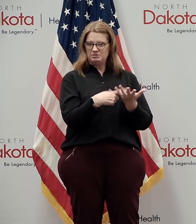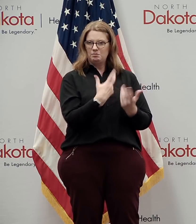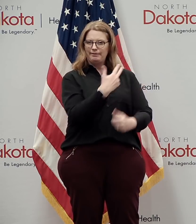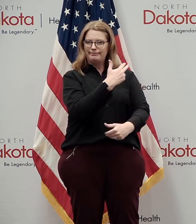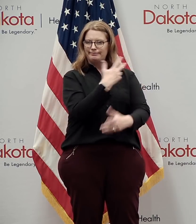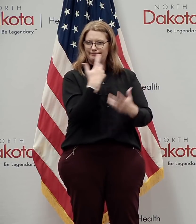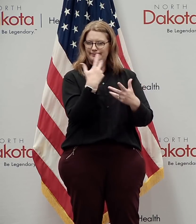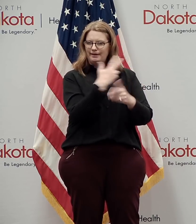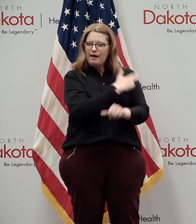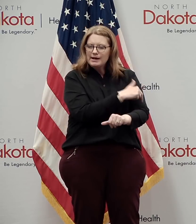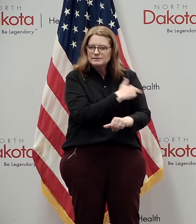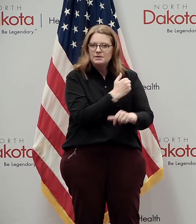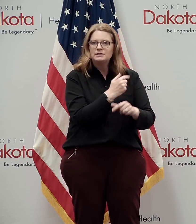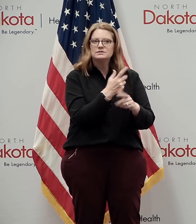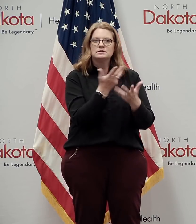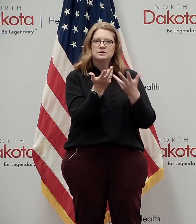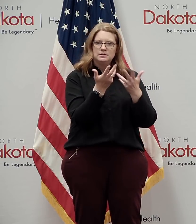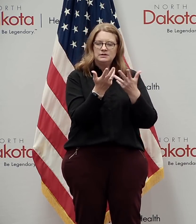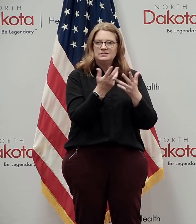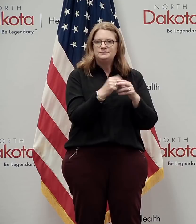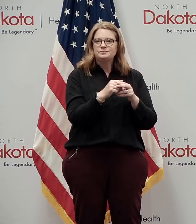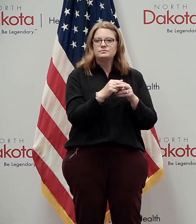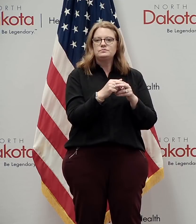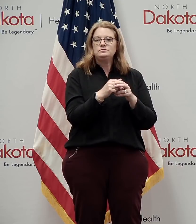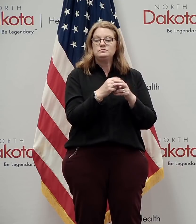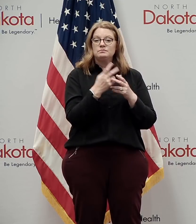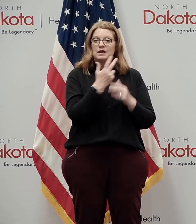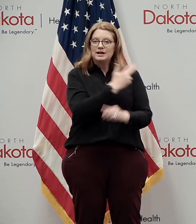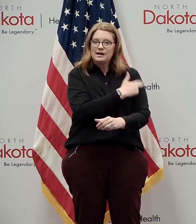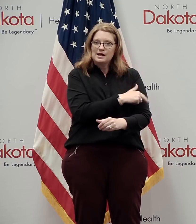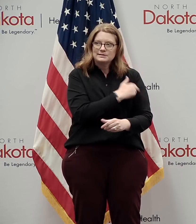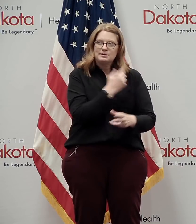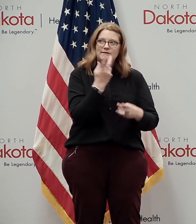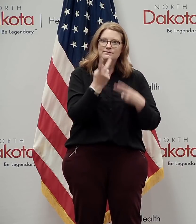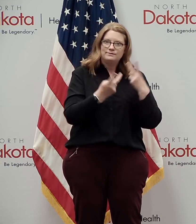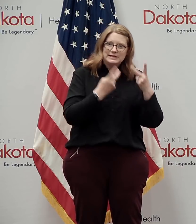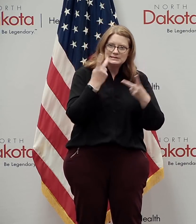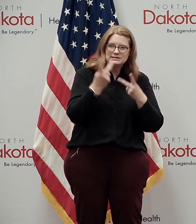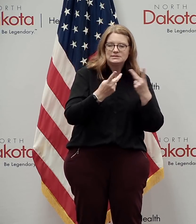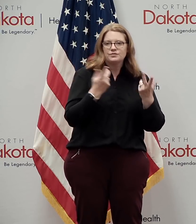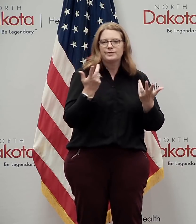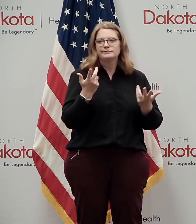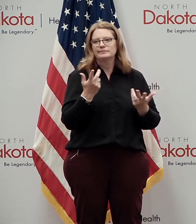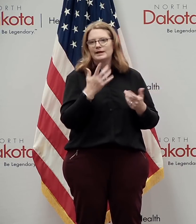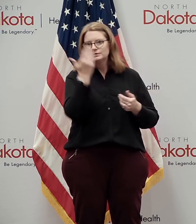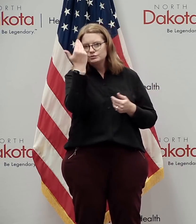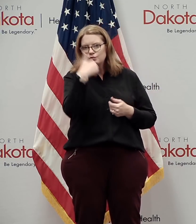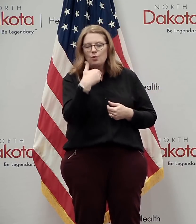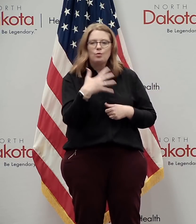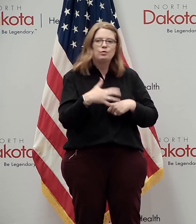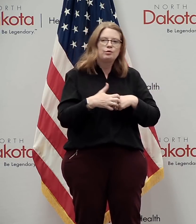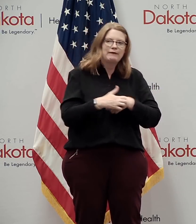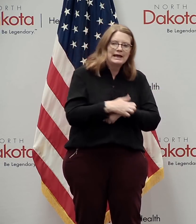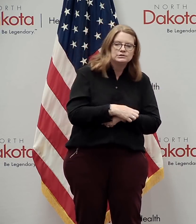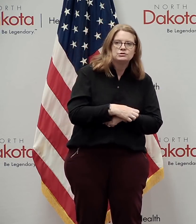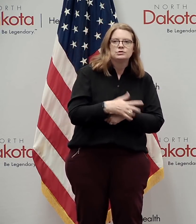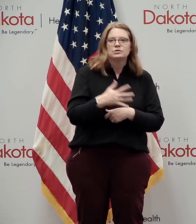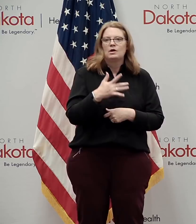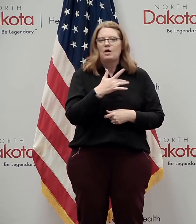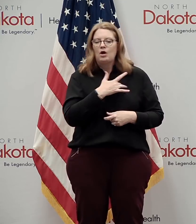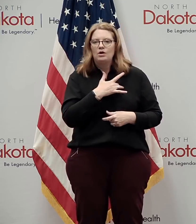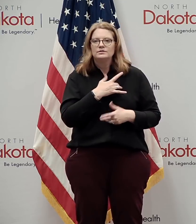level of rate of hospital visits, whether it's for stroke or cancer or